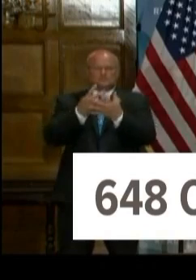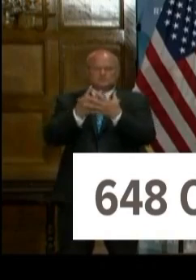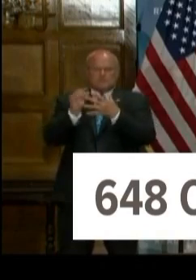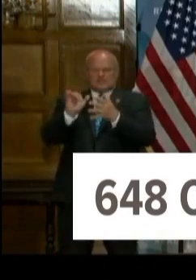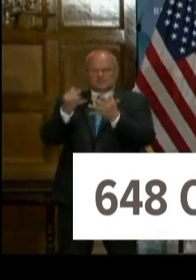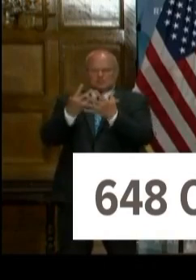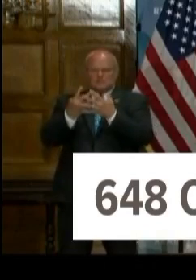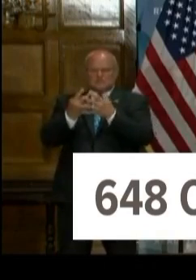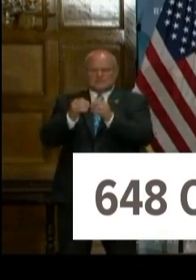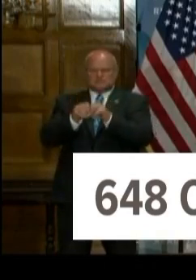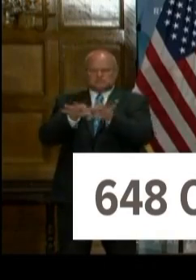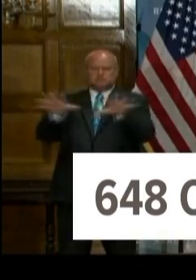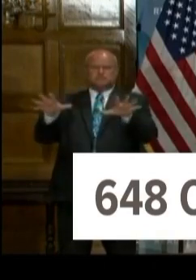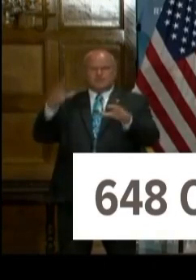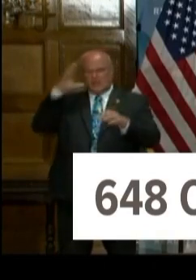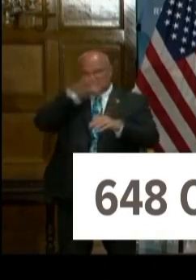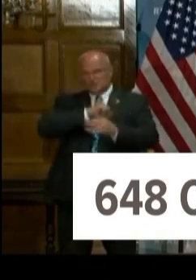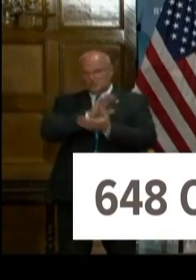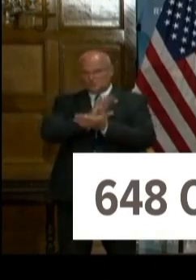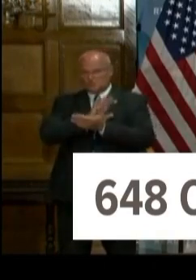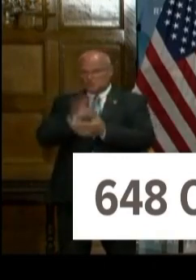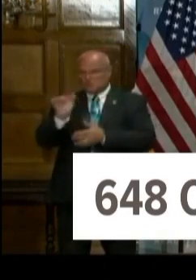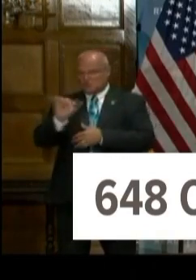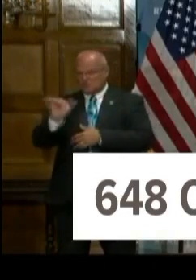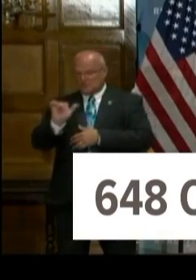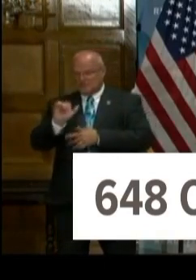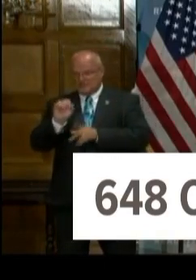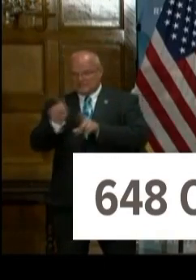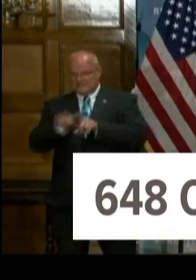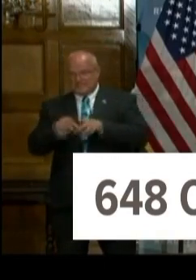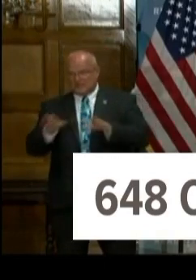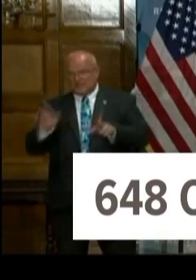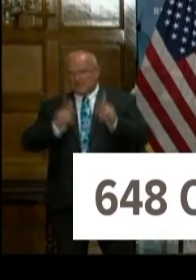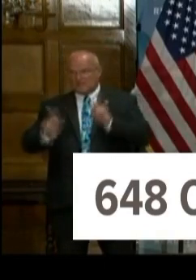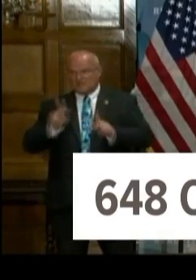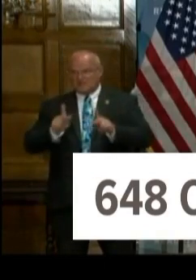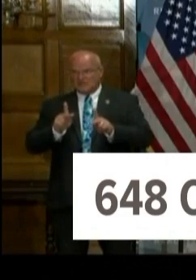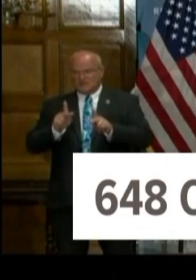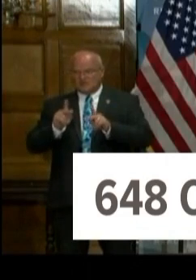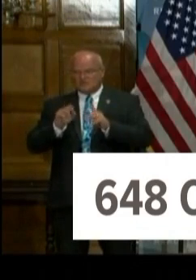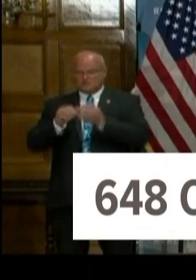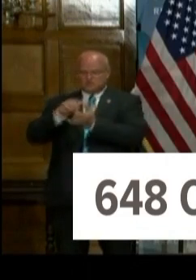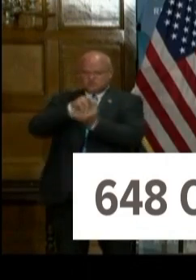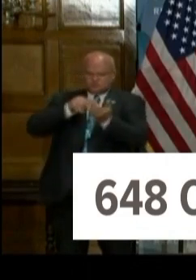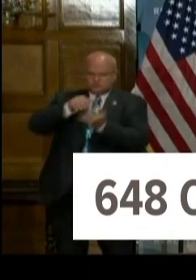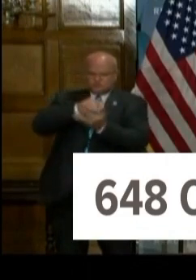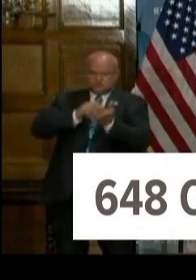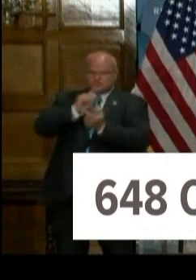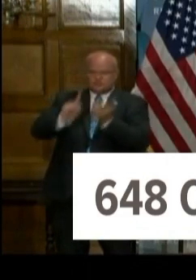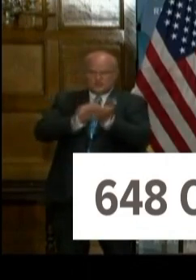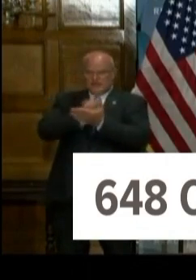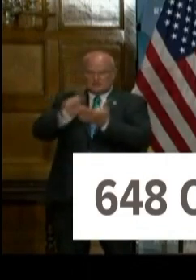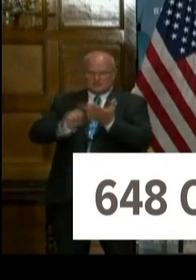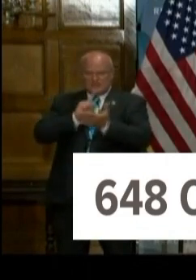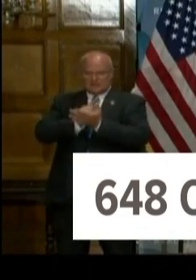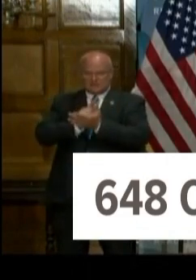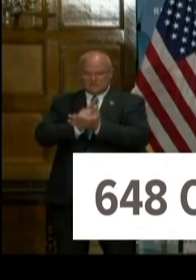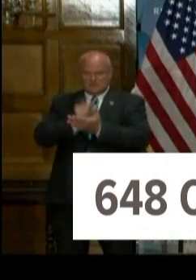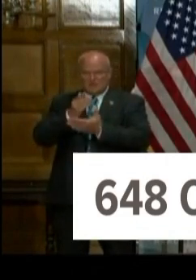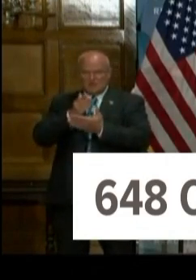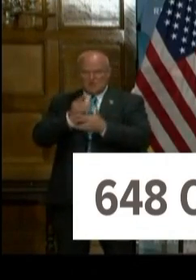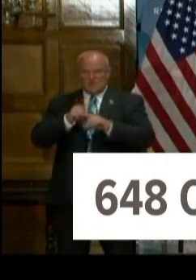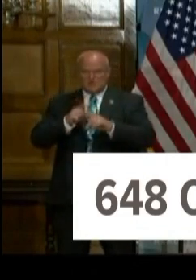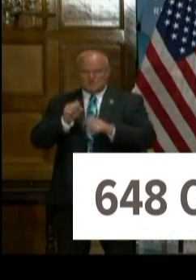thing tends to blow up, and I would assume school is kind of looked at in the same way, with people just sort of on top of each other hours, part of the day.